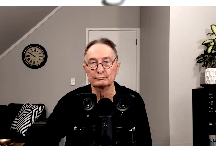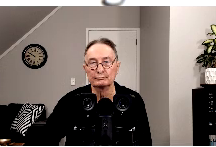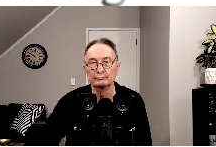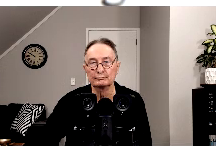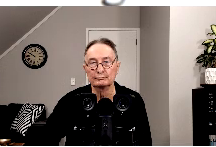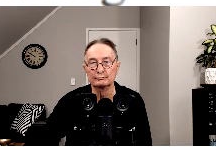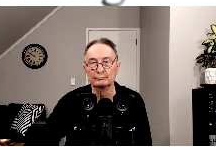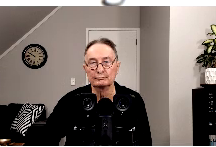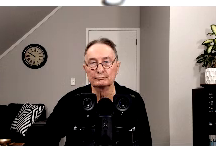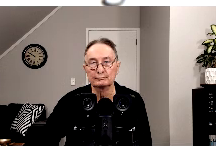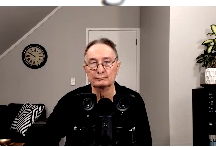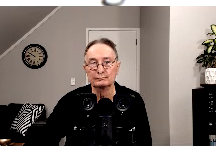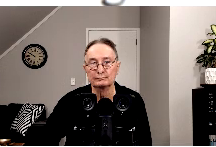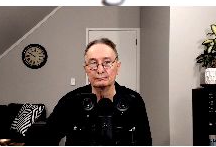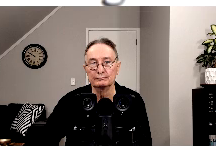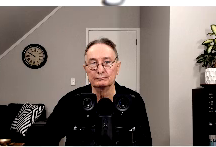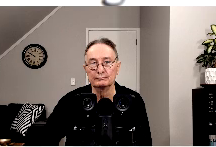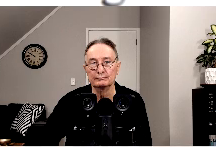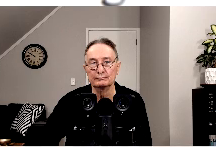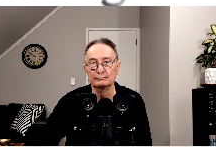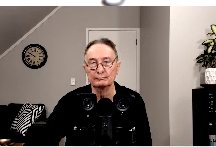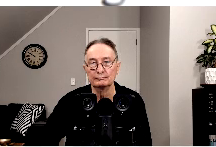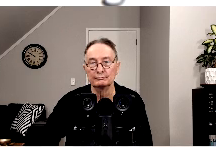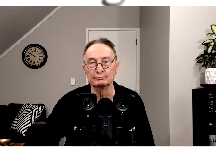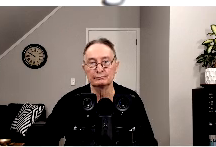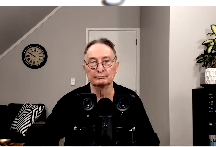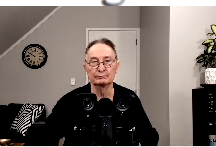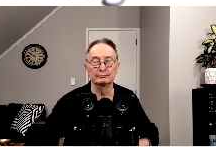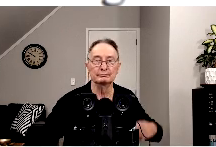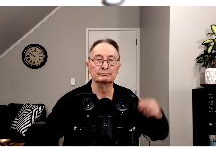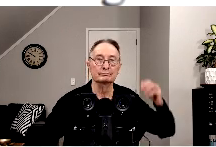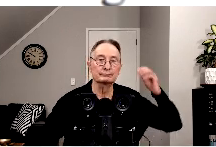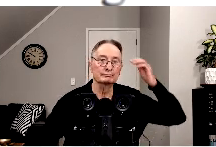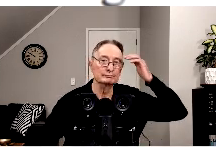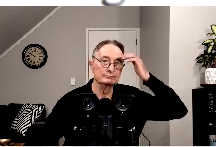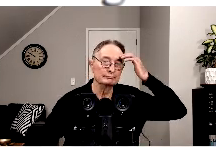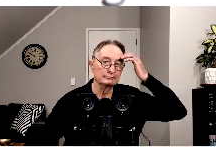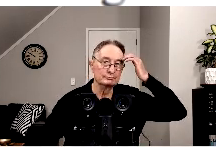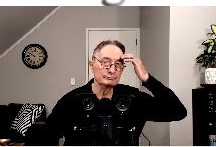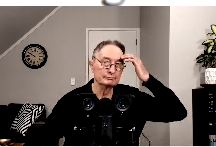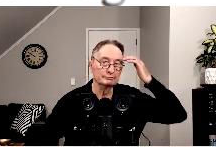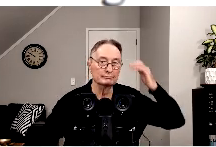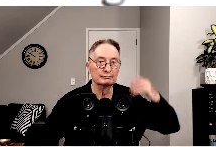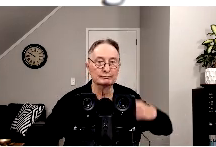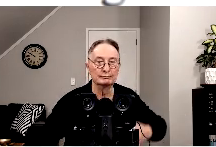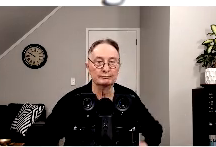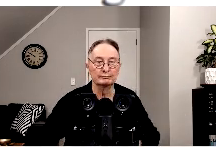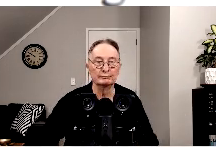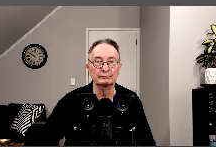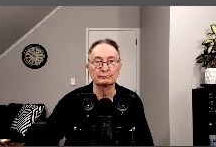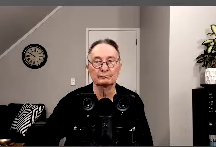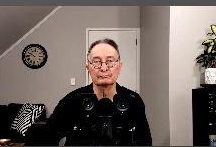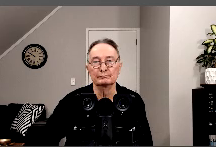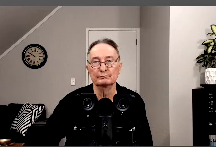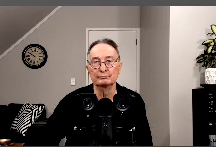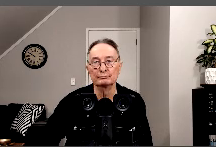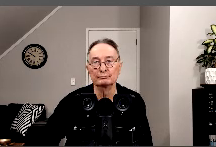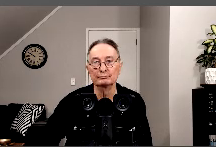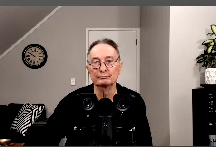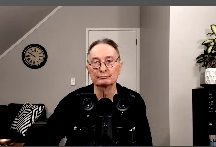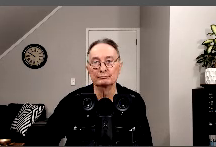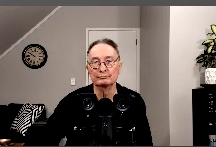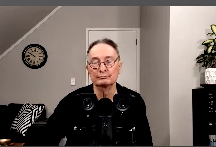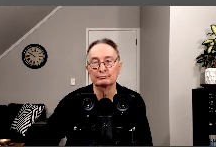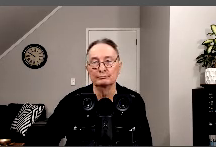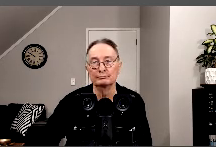were shipped worldwide during this 3-month period." And notice there that the actual number of vaccines that were shipped out during this 3-month period is redacted. For some reason,